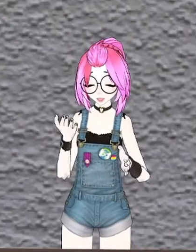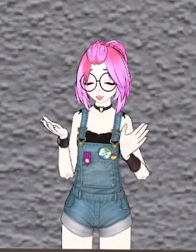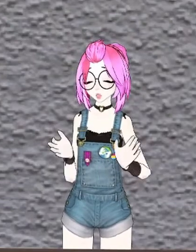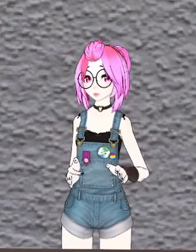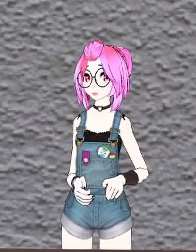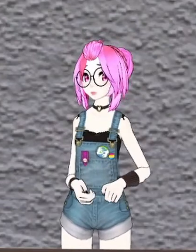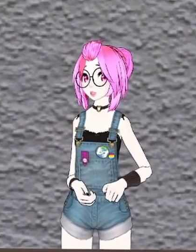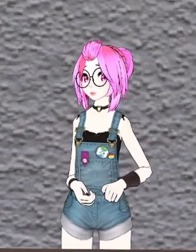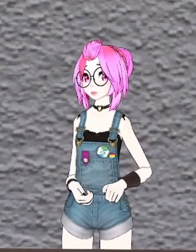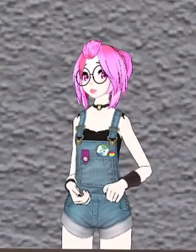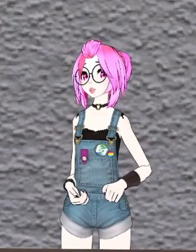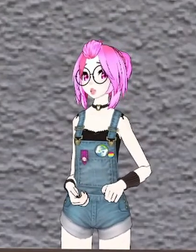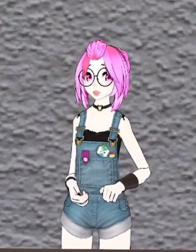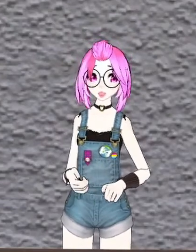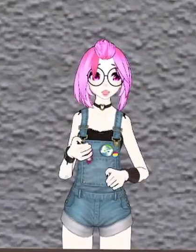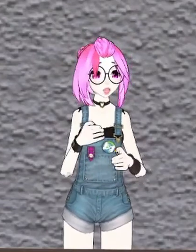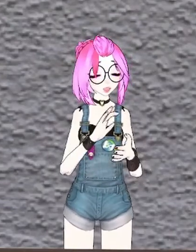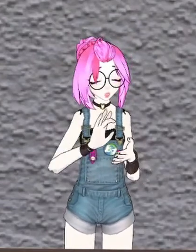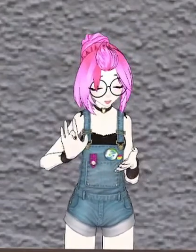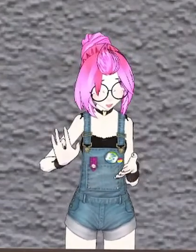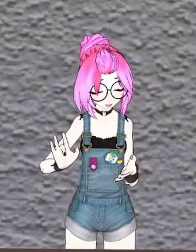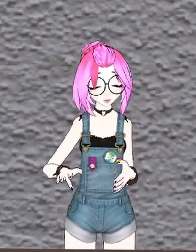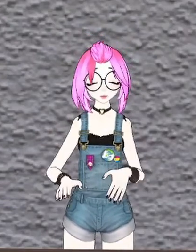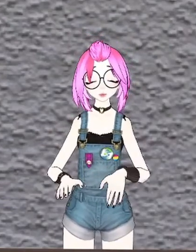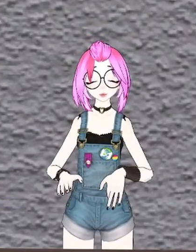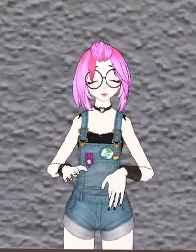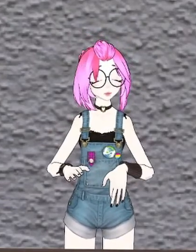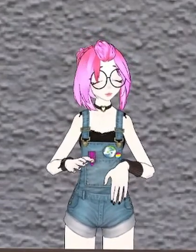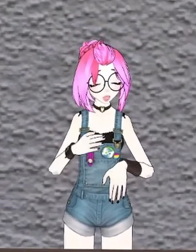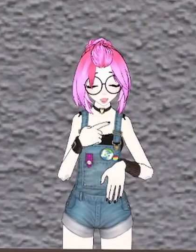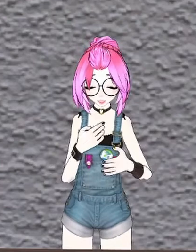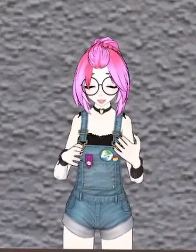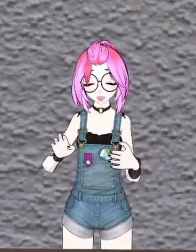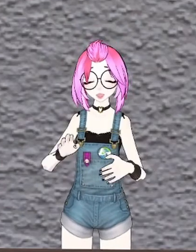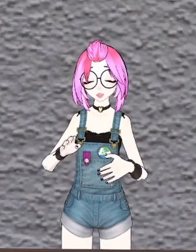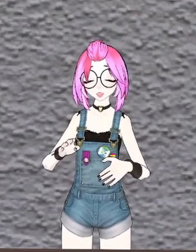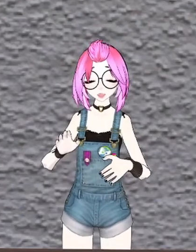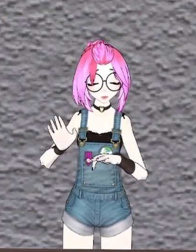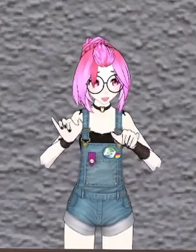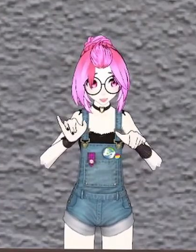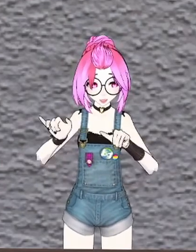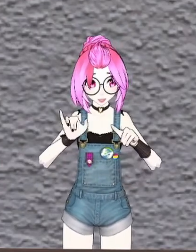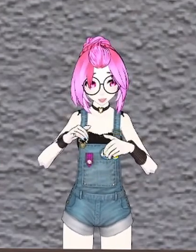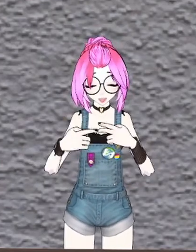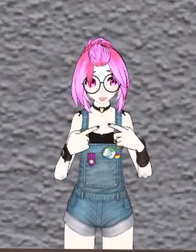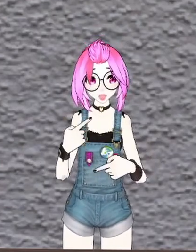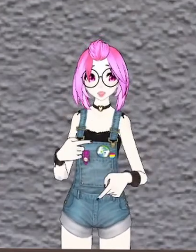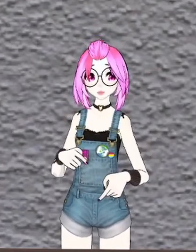you. So you could try to be rude to somebody, and the same exact sign could